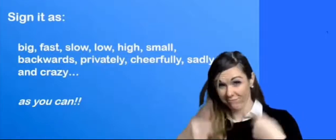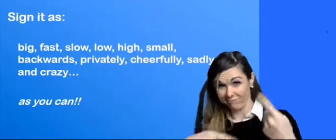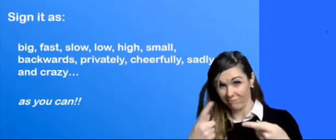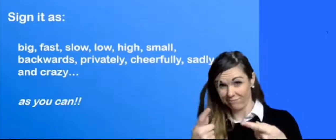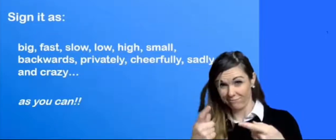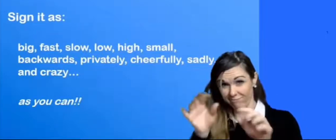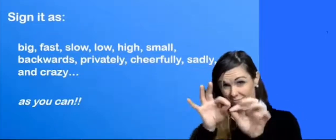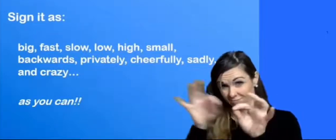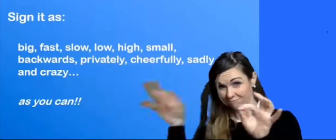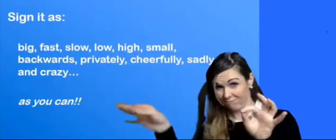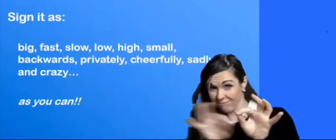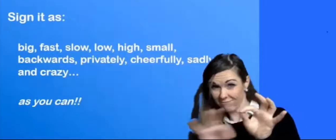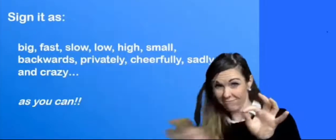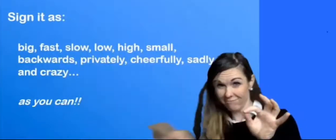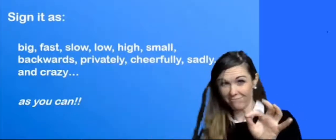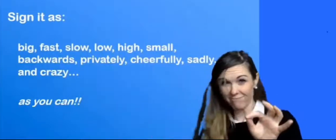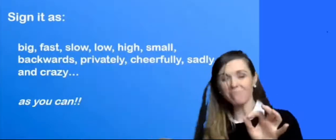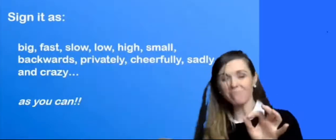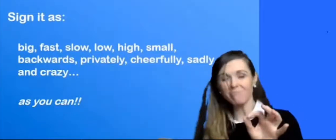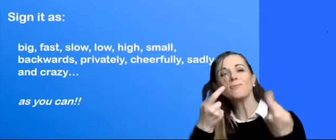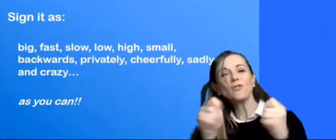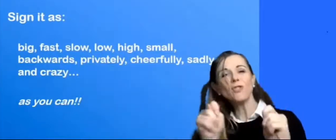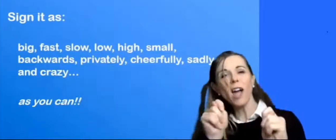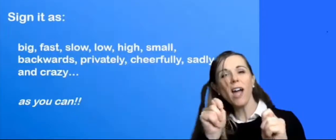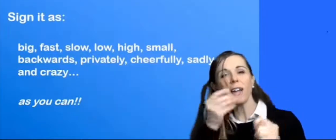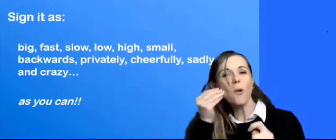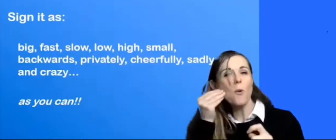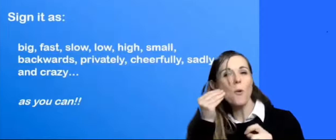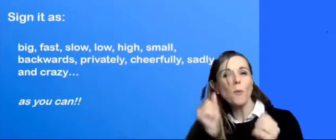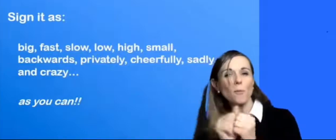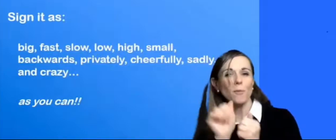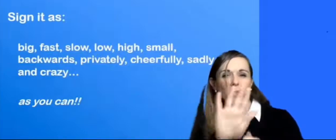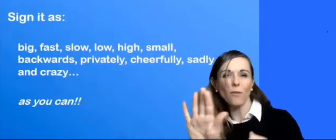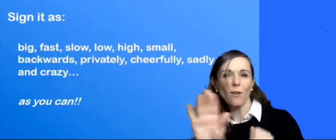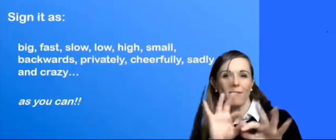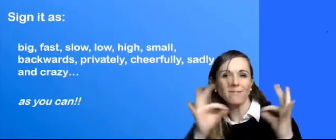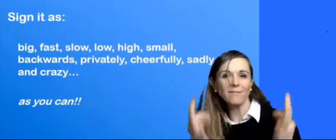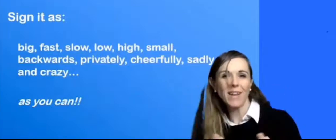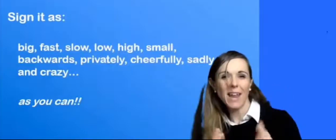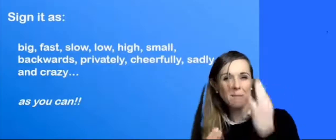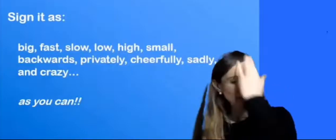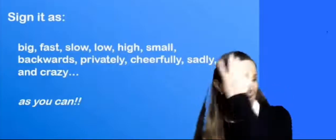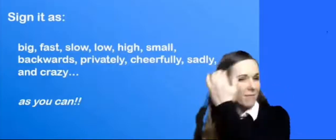And so you can see all these different ways, adjectives and adverbs of how we can